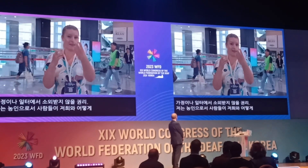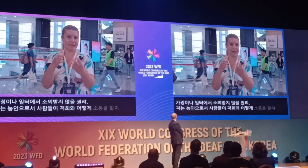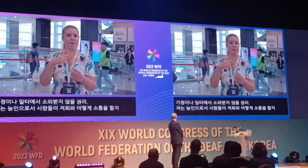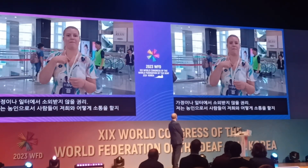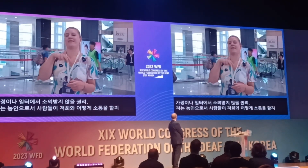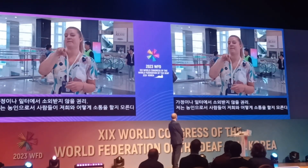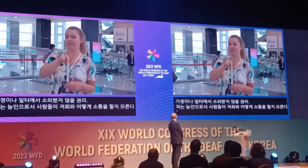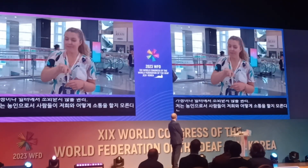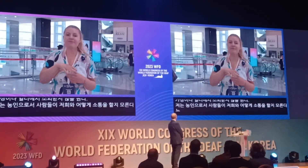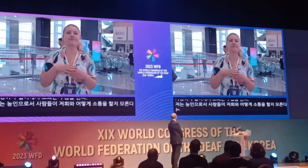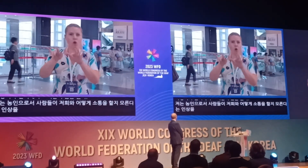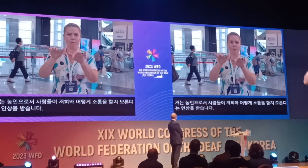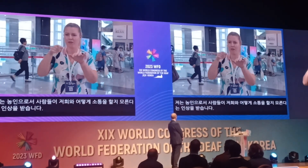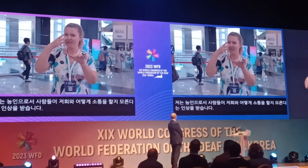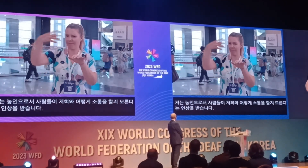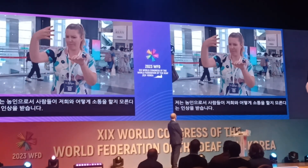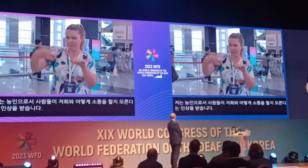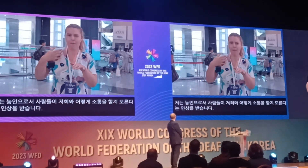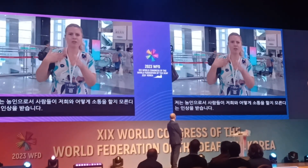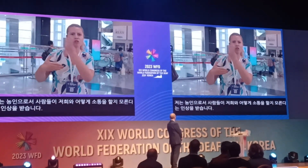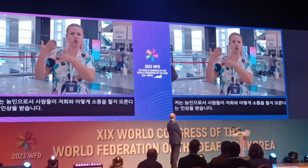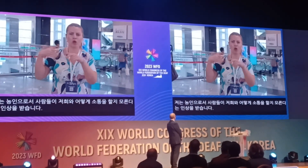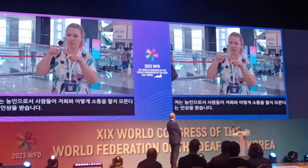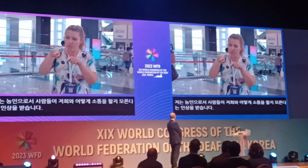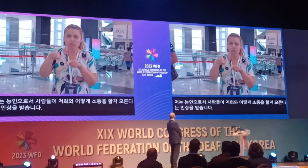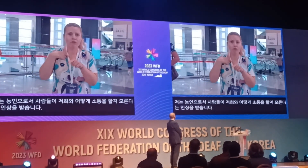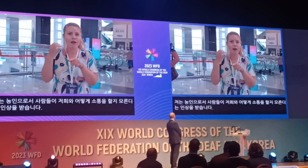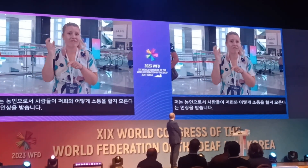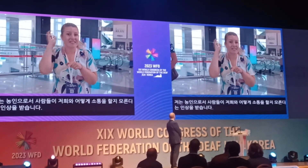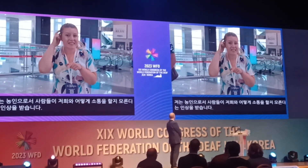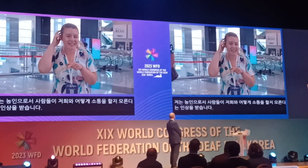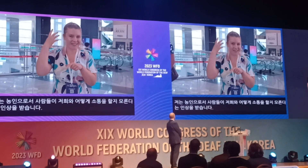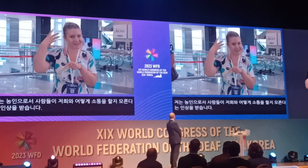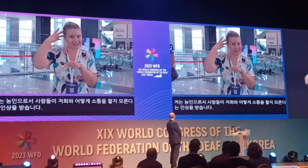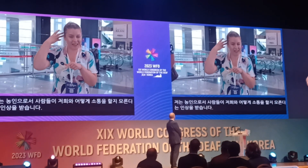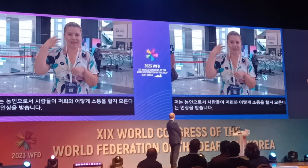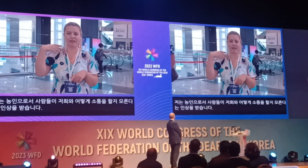A person had an interpreter who went to the dentist for the first time, and